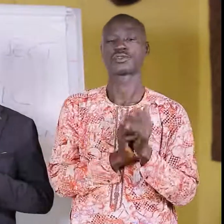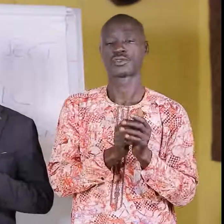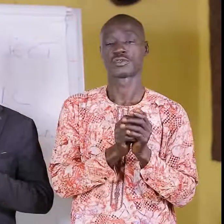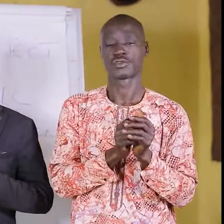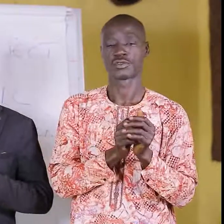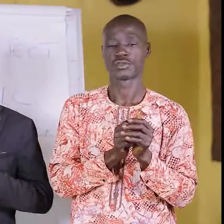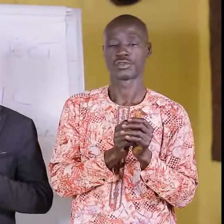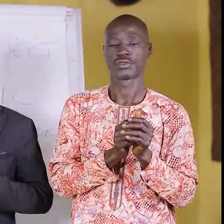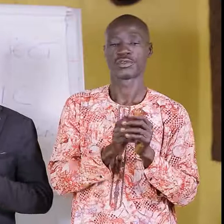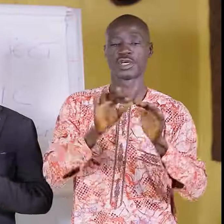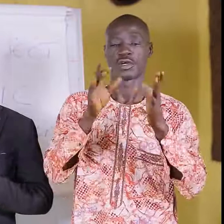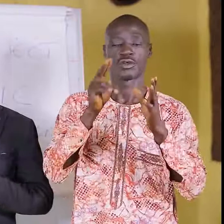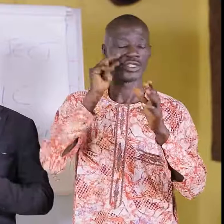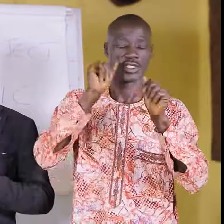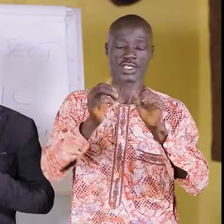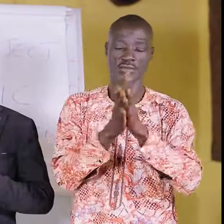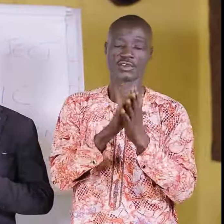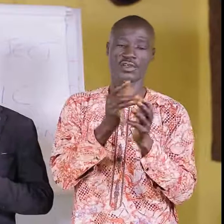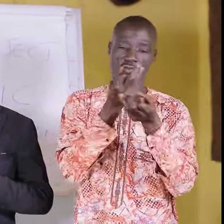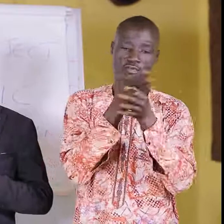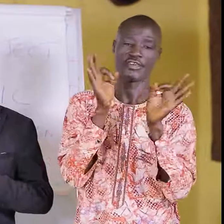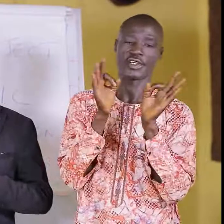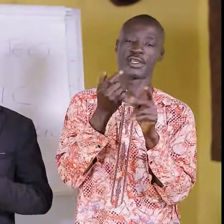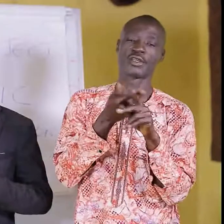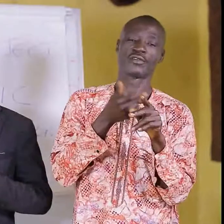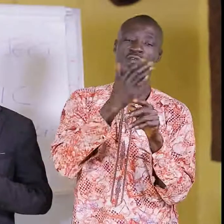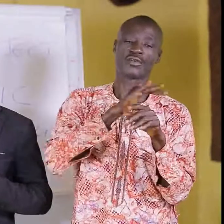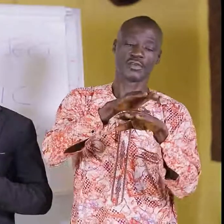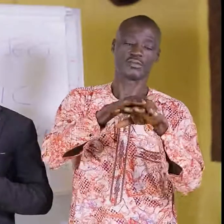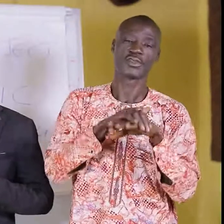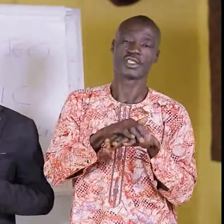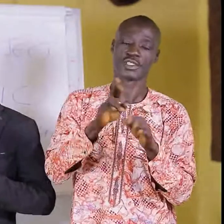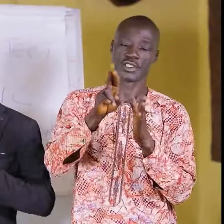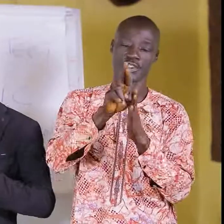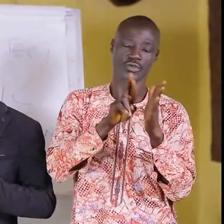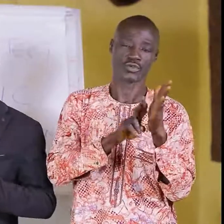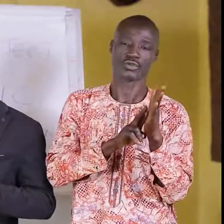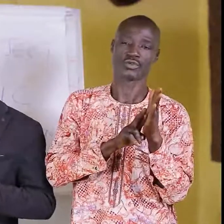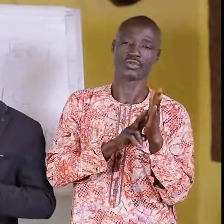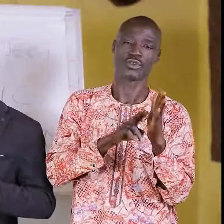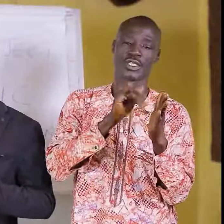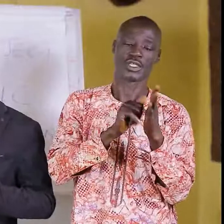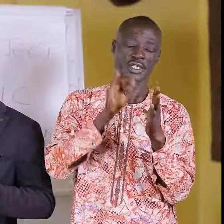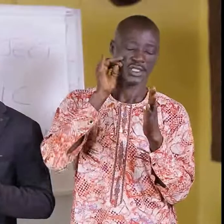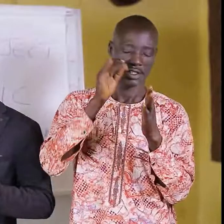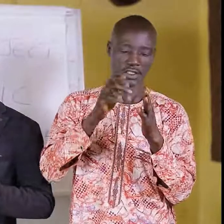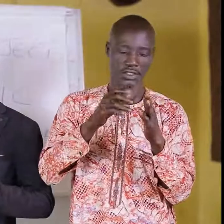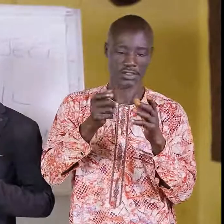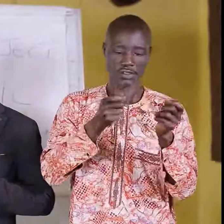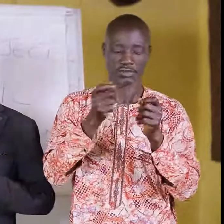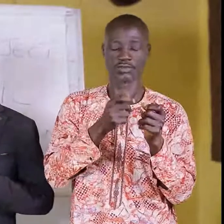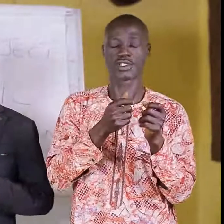can be an independent nation. That is, we are free from British colonialism. And so he contributed a lot to ensure that